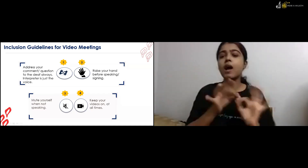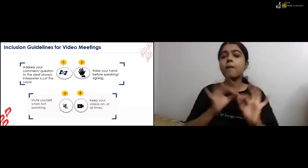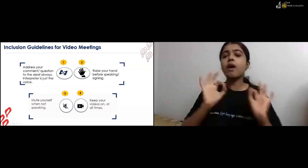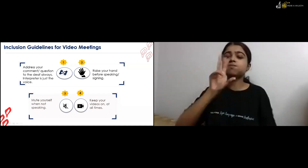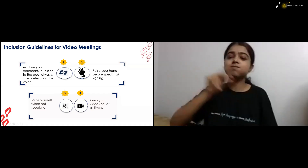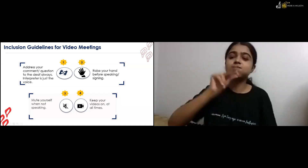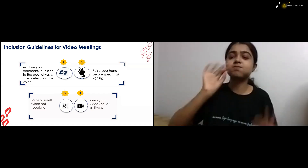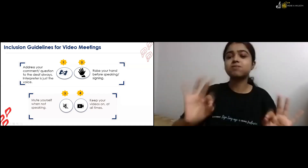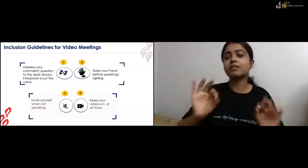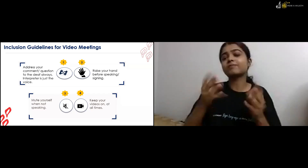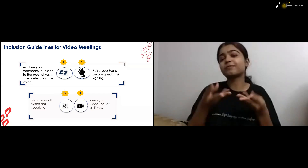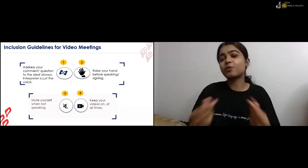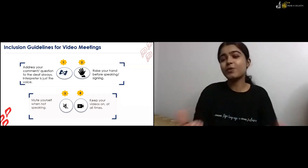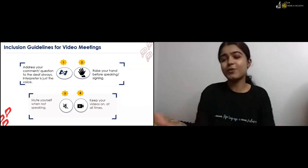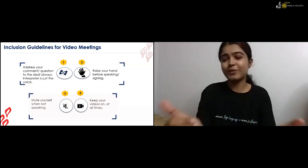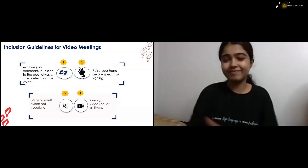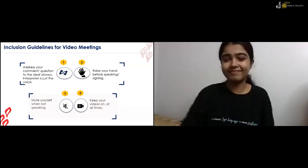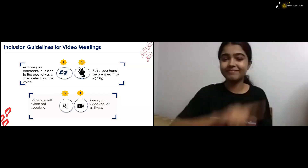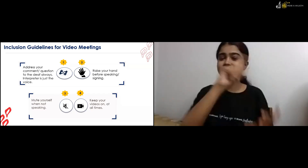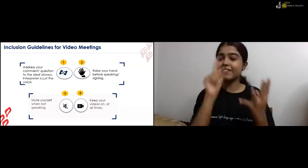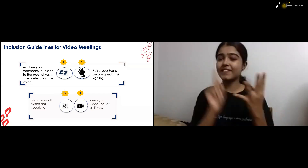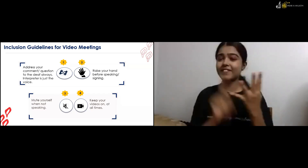sign to voice and voice to sign smoothly.